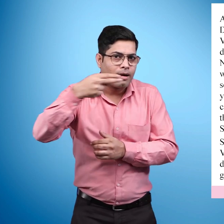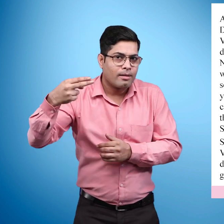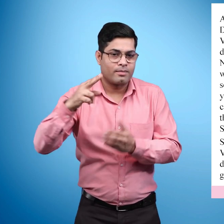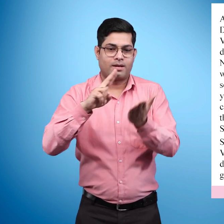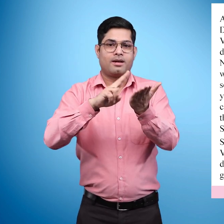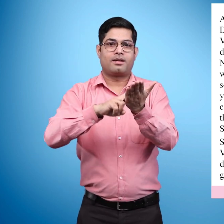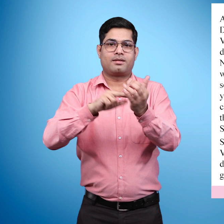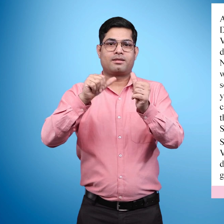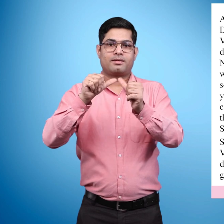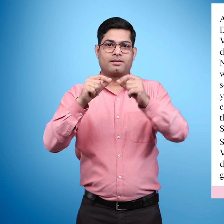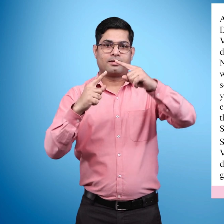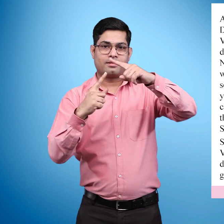friend, Natwar."